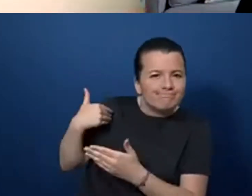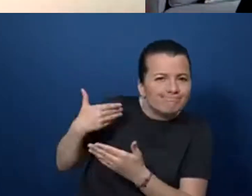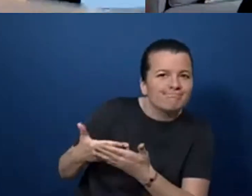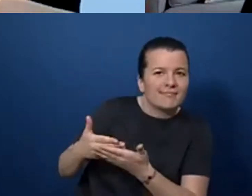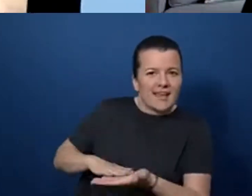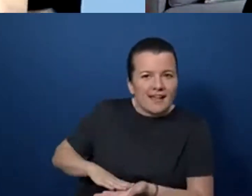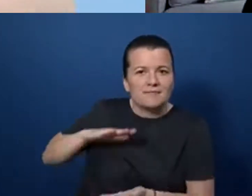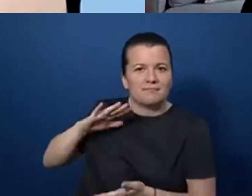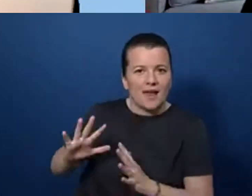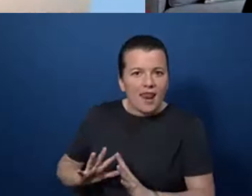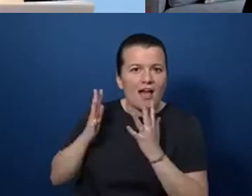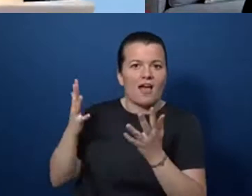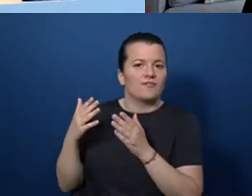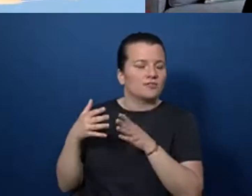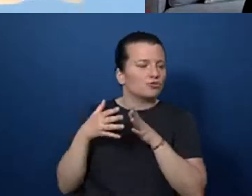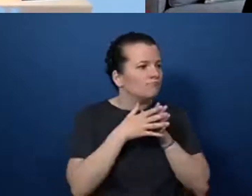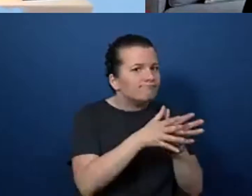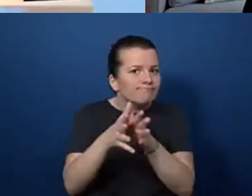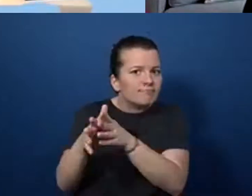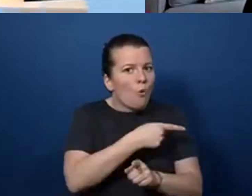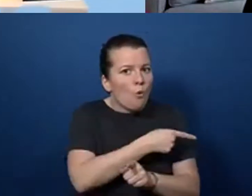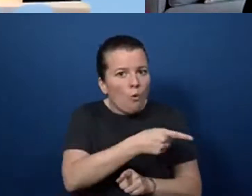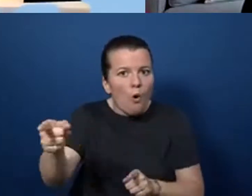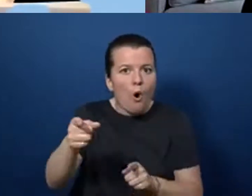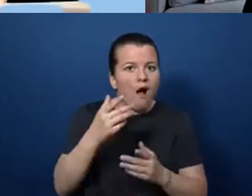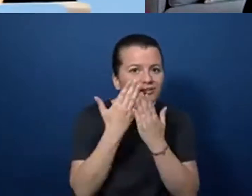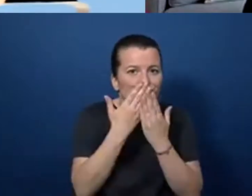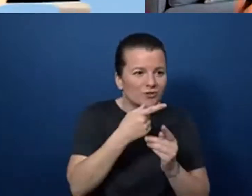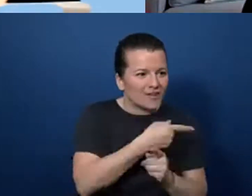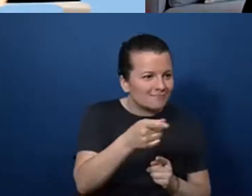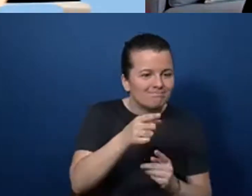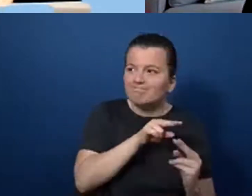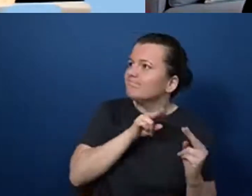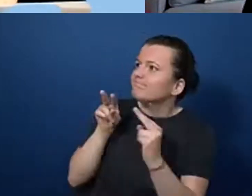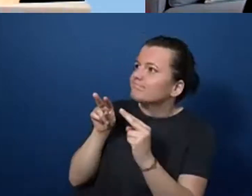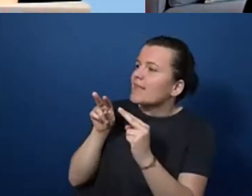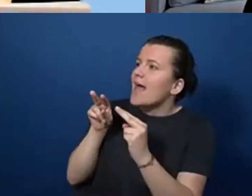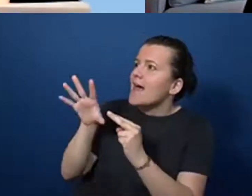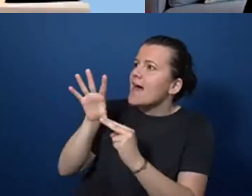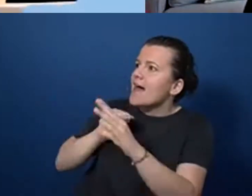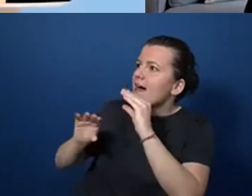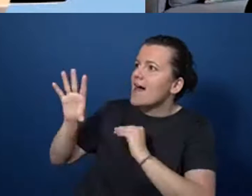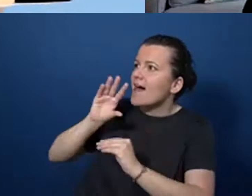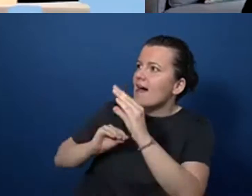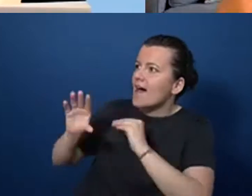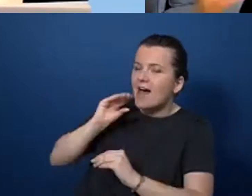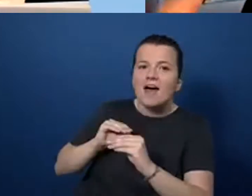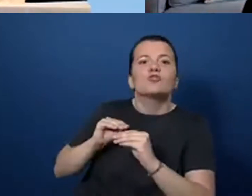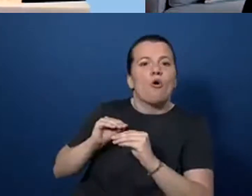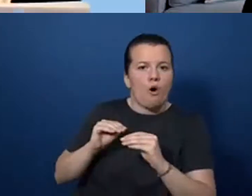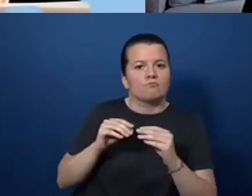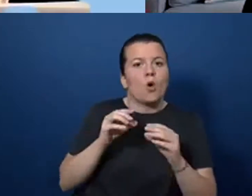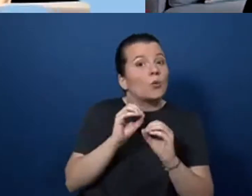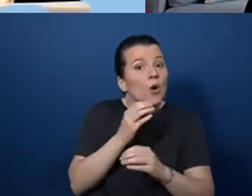and students, non-disabled students in that school setting. And so familiarizing students with disabilities, students